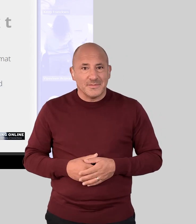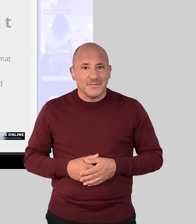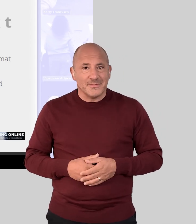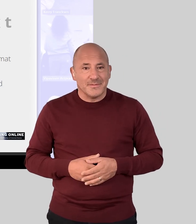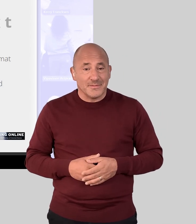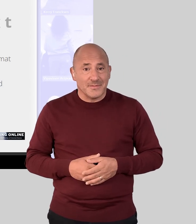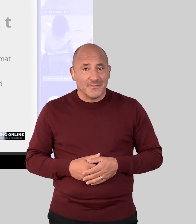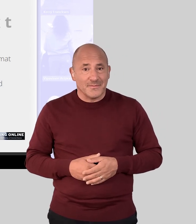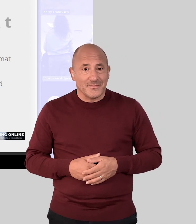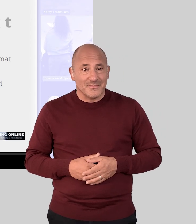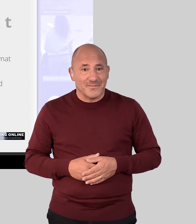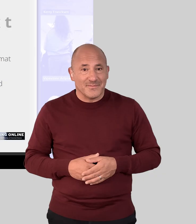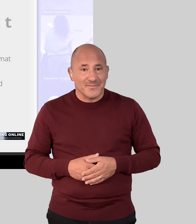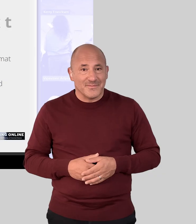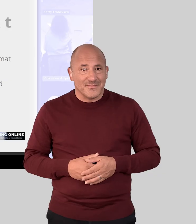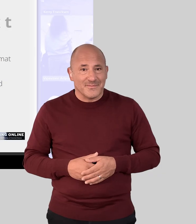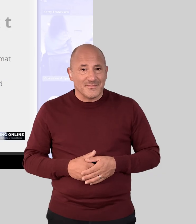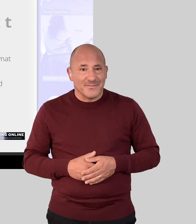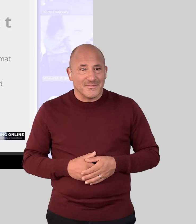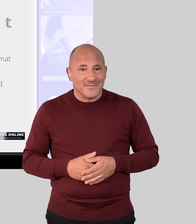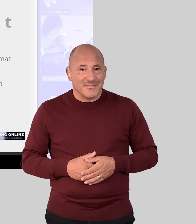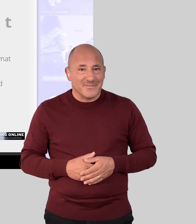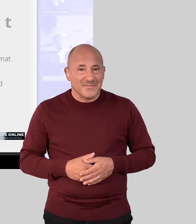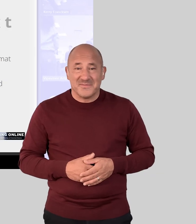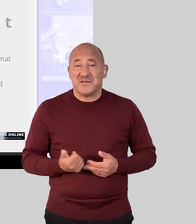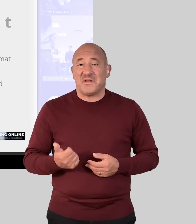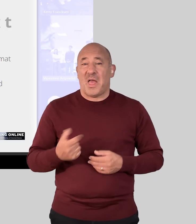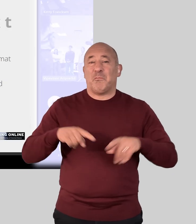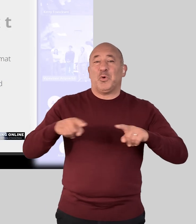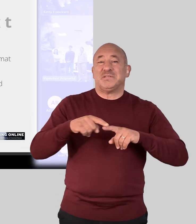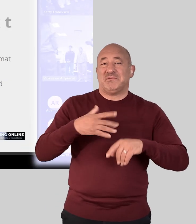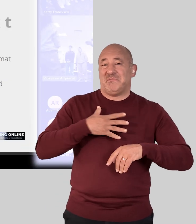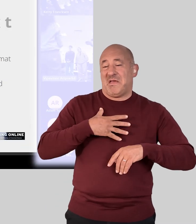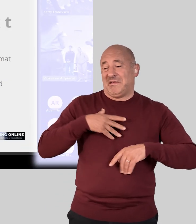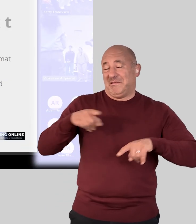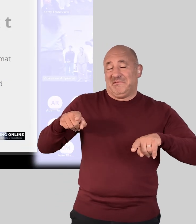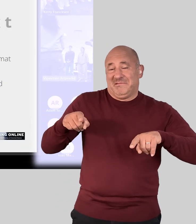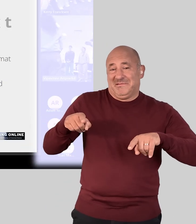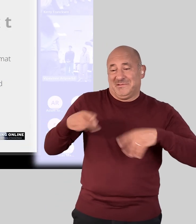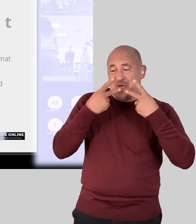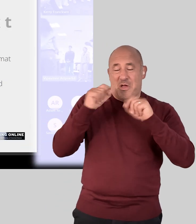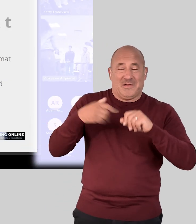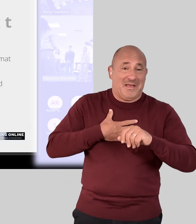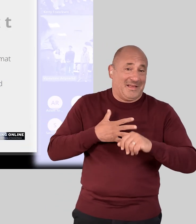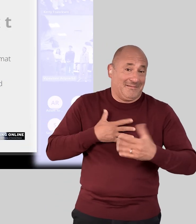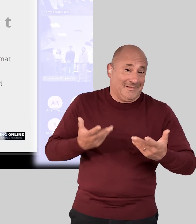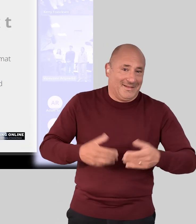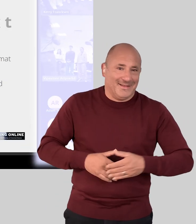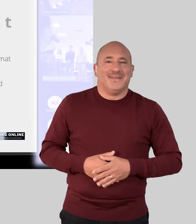and what you witnessed, if anything. Start the music was.